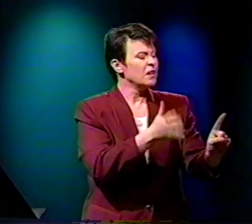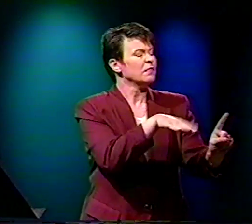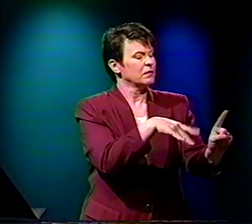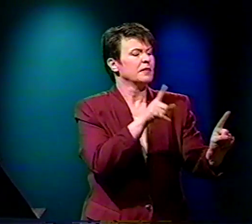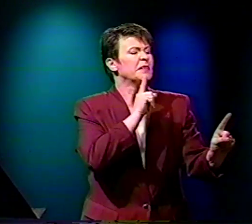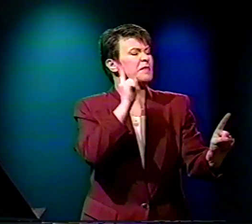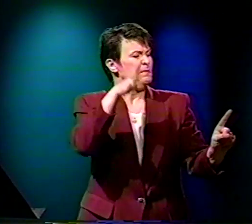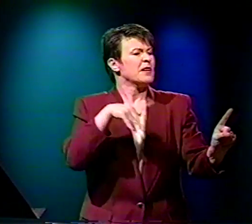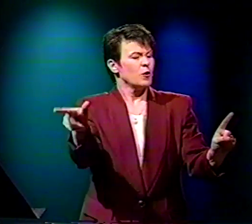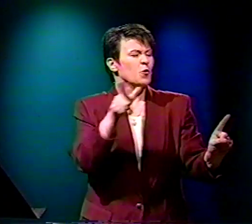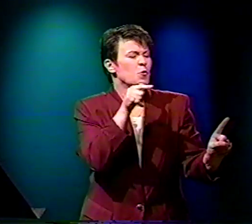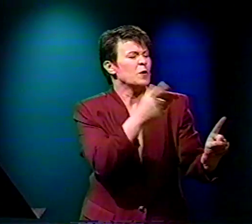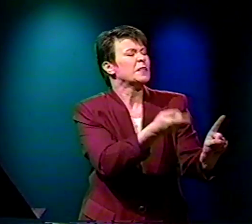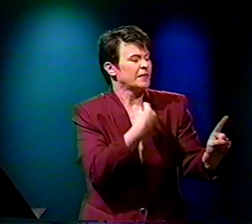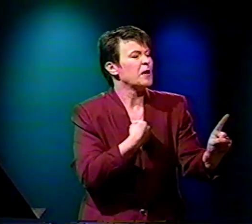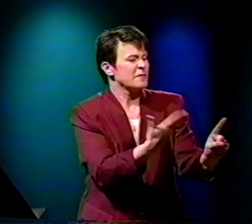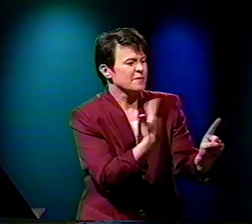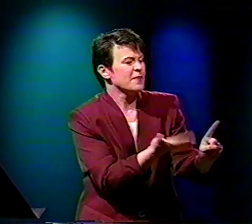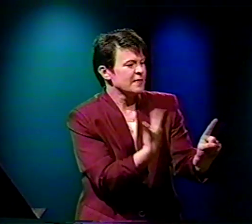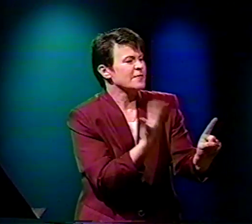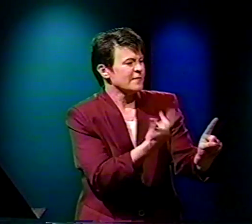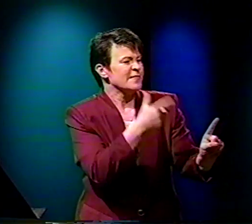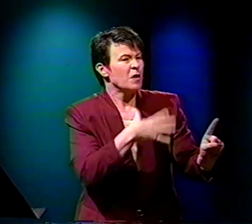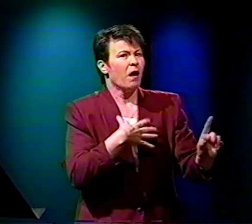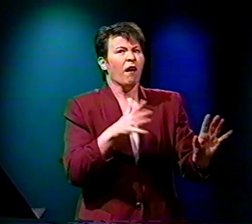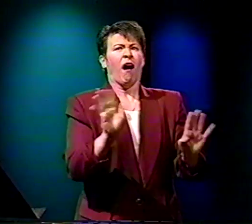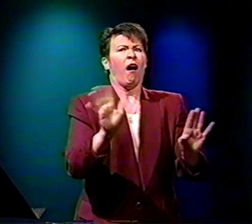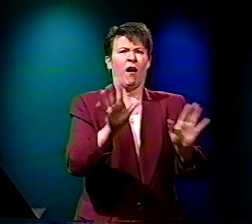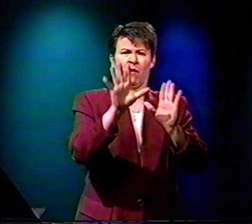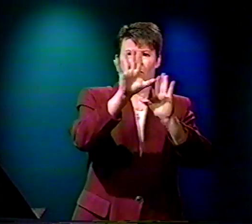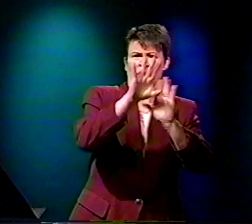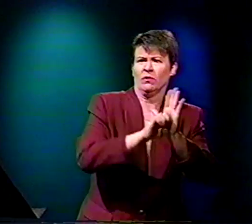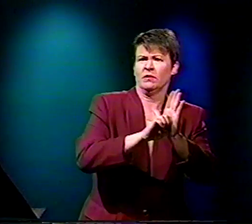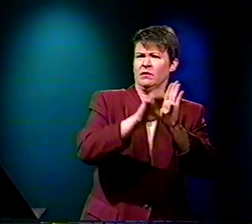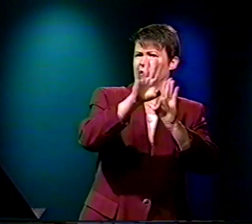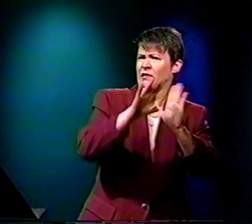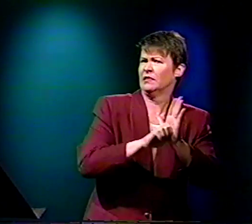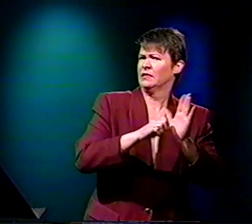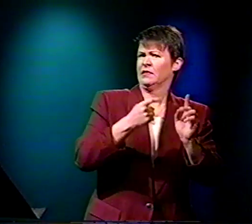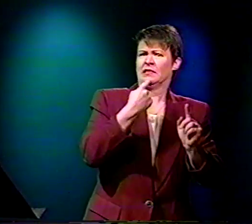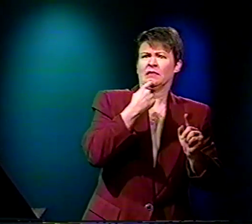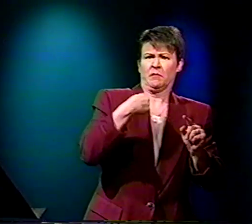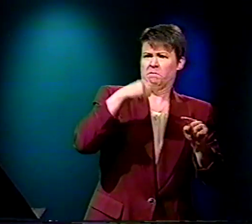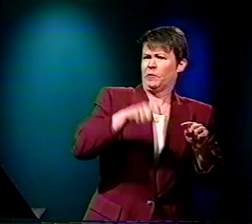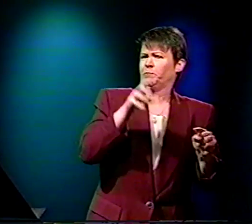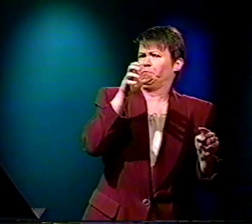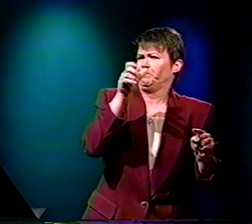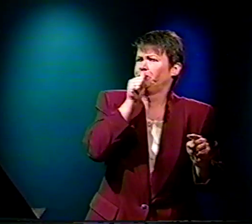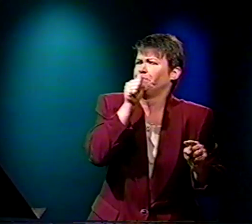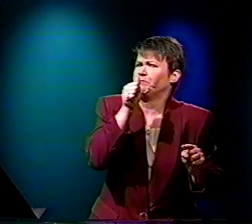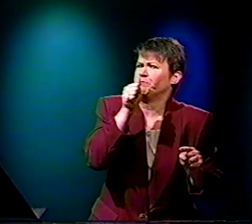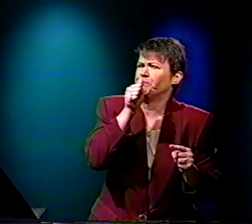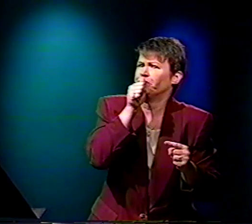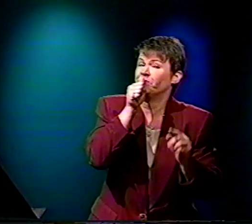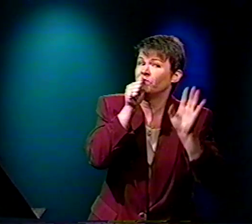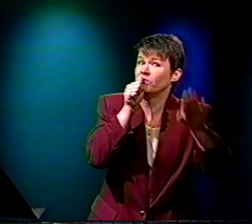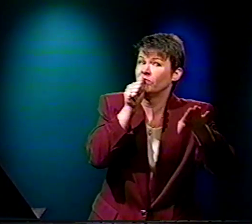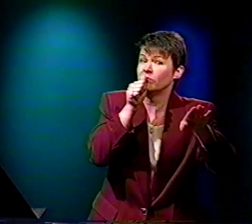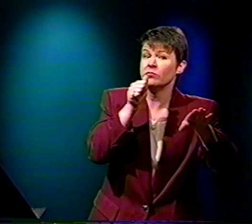of the interpreter. And they said, all right, now then tell me, who is the deaf man? And of course, the interpreter immediately says, well, you can't ask me. I must abide by the